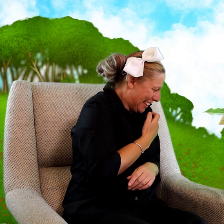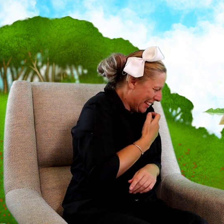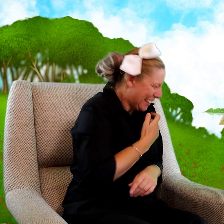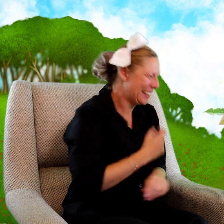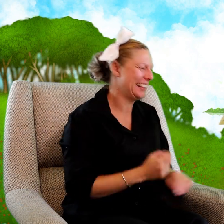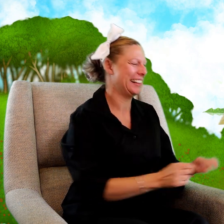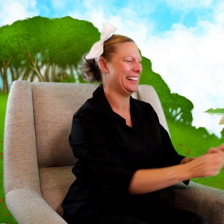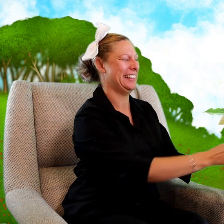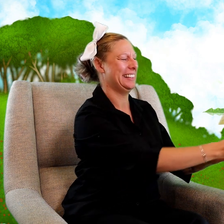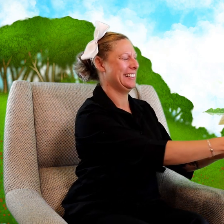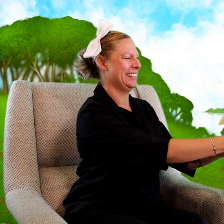Mum started to giggle.